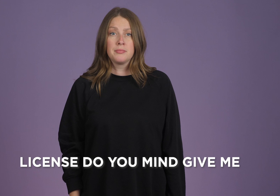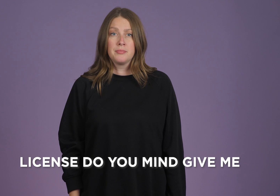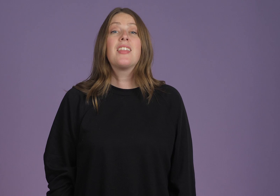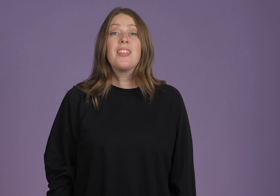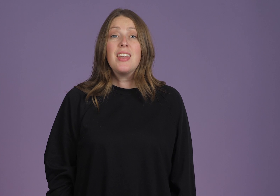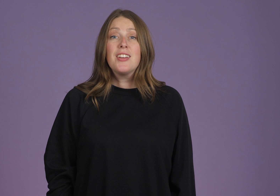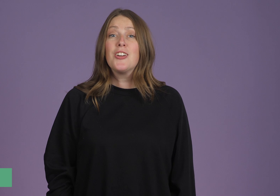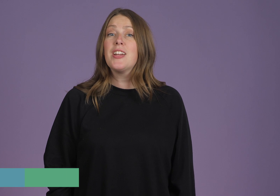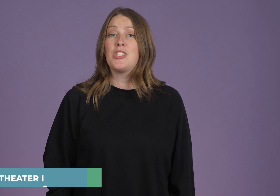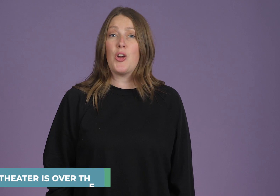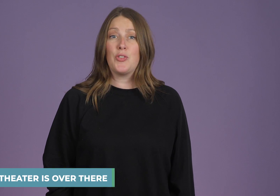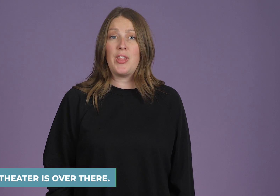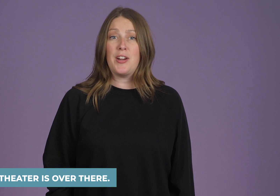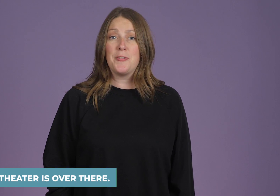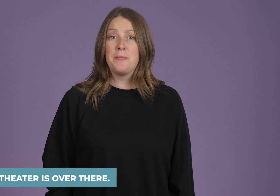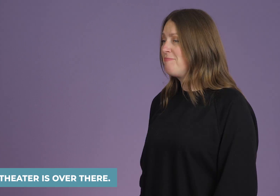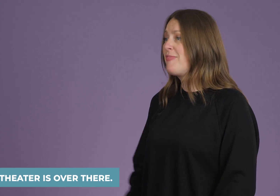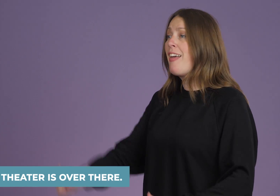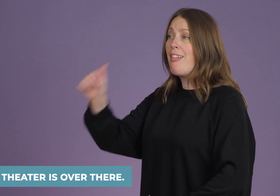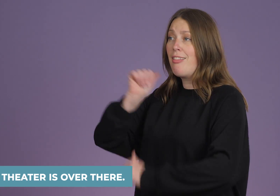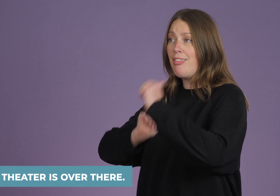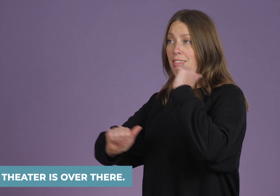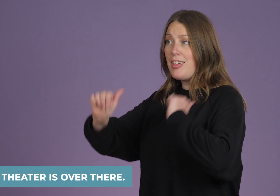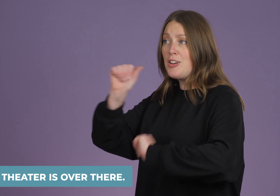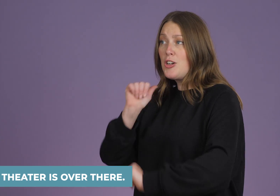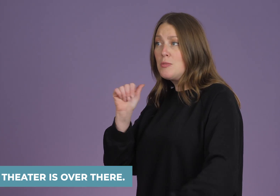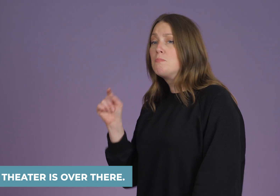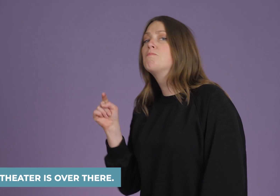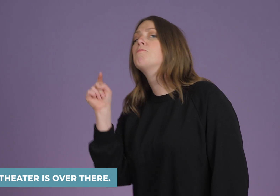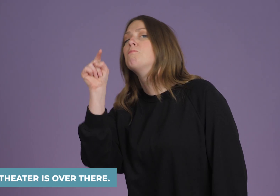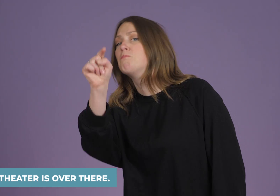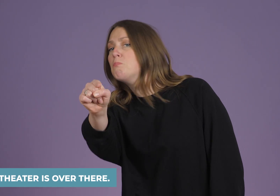The theater is over there. Theater, point.